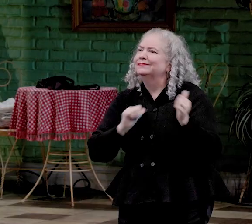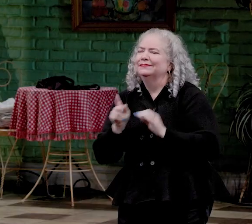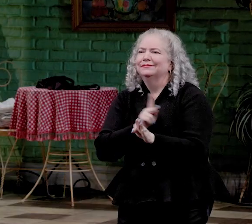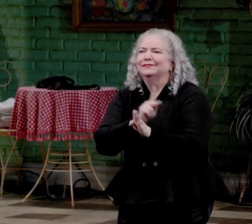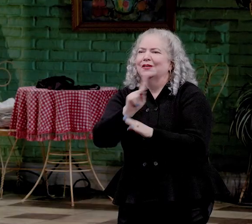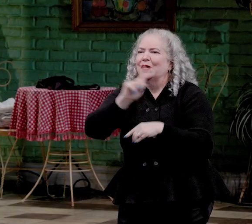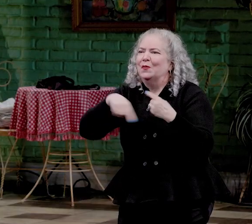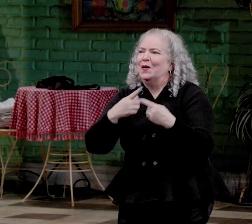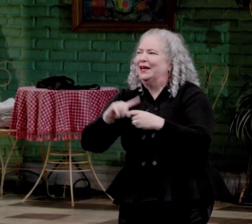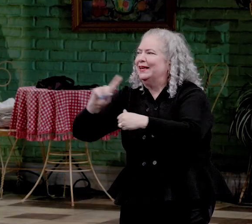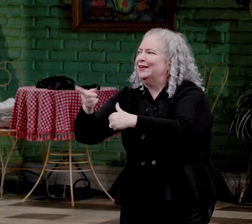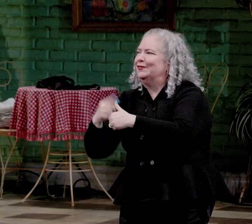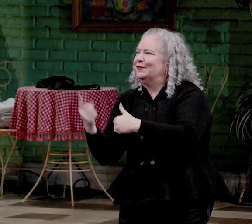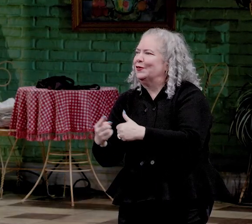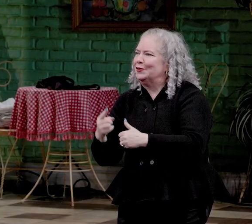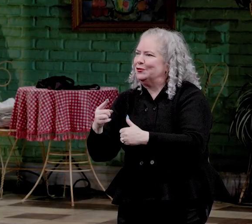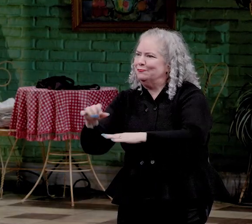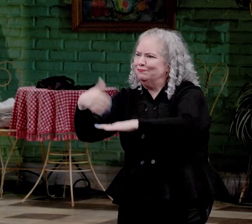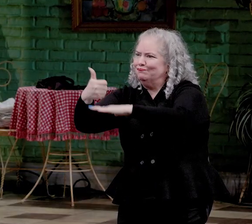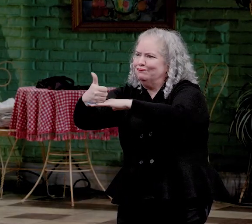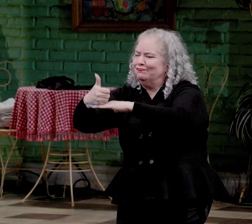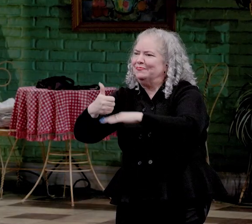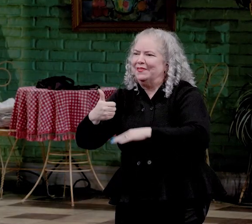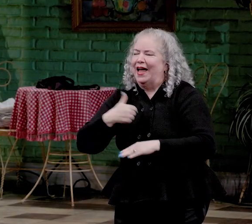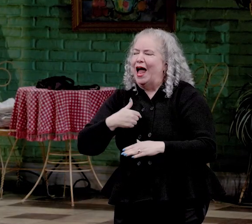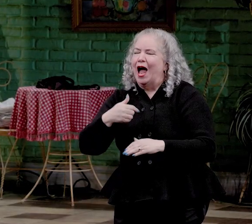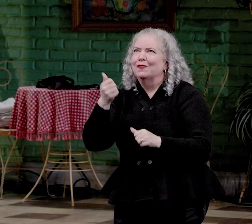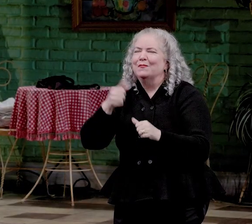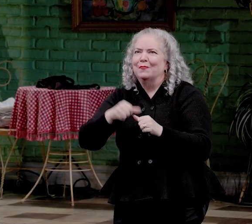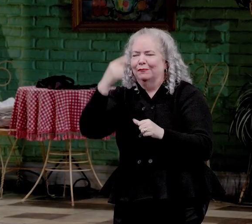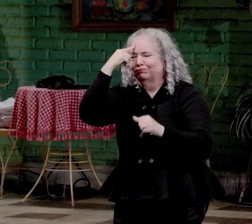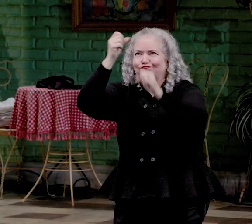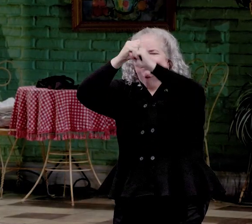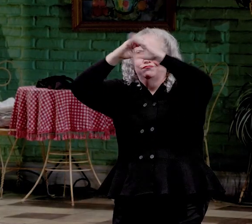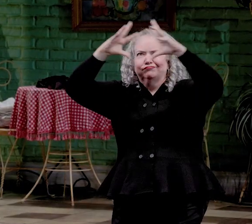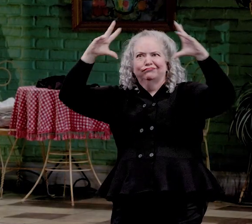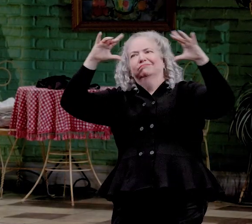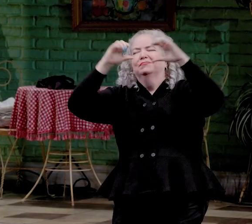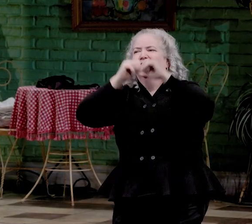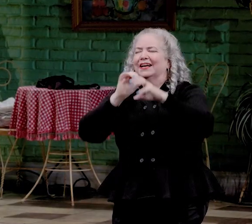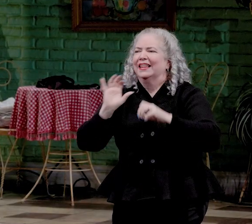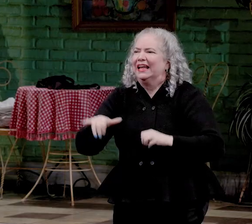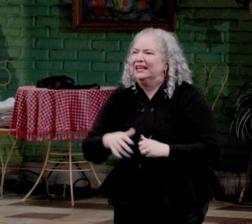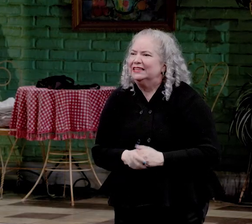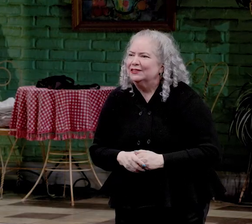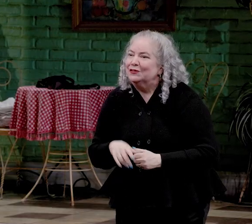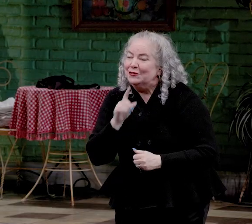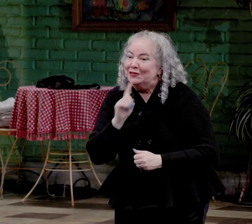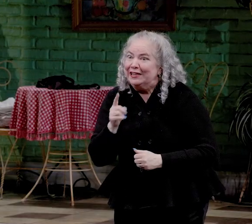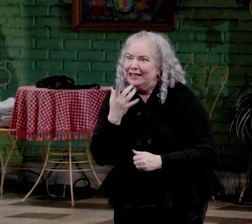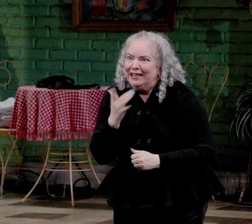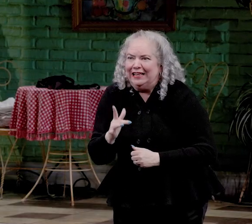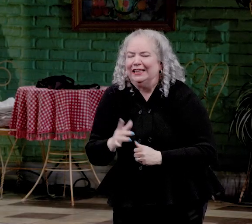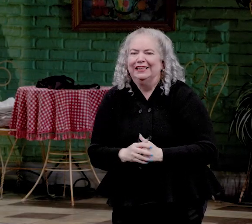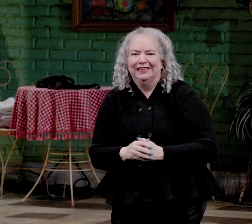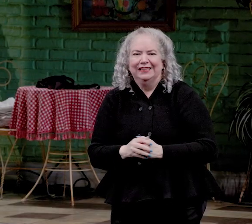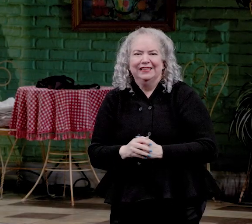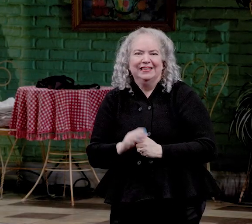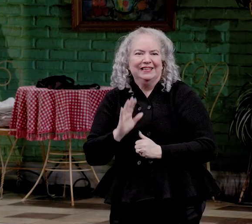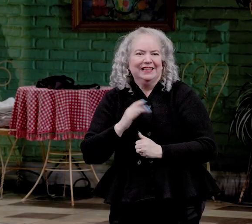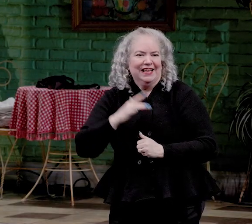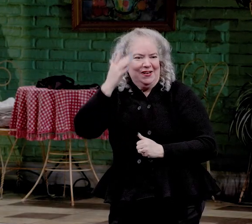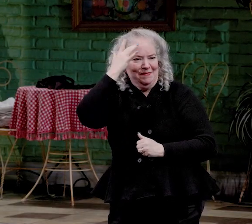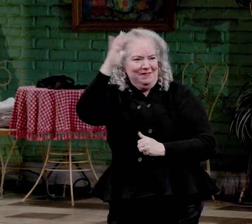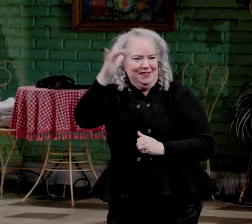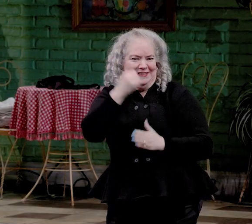it premiered, and I remember just being blown away by it then. We are very lucky that our brilliant